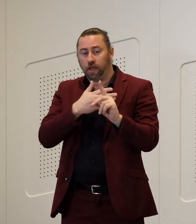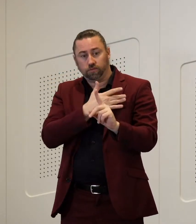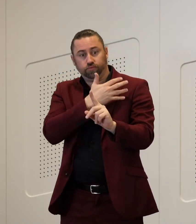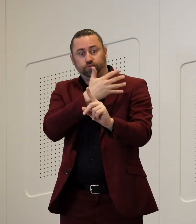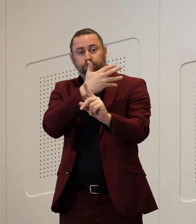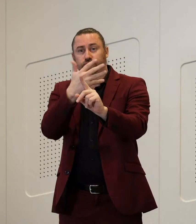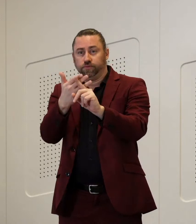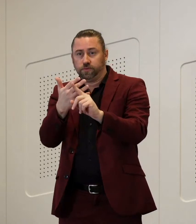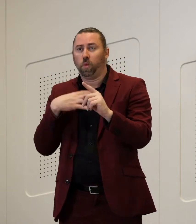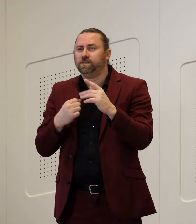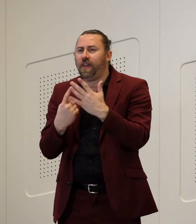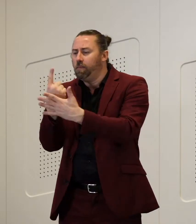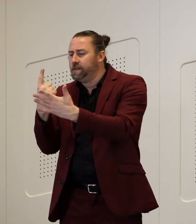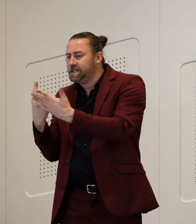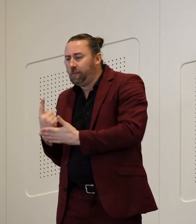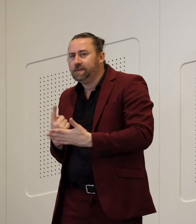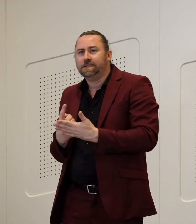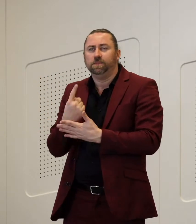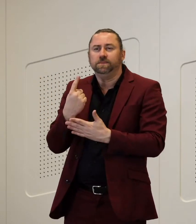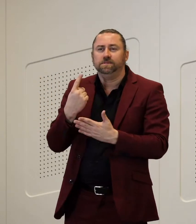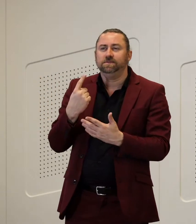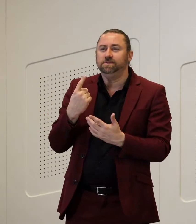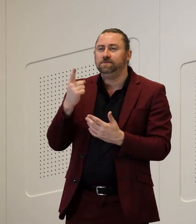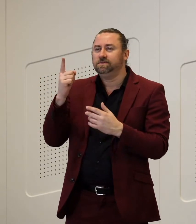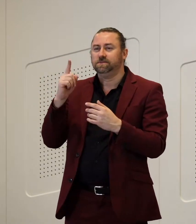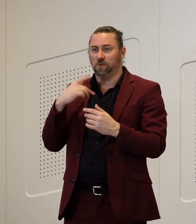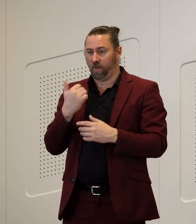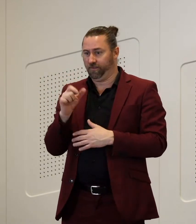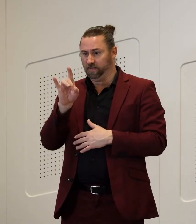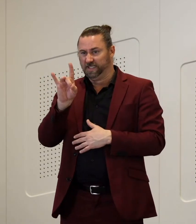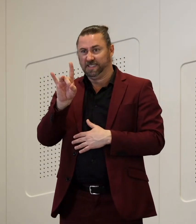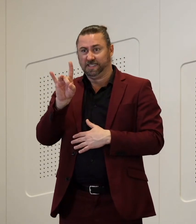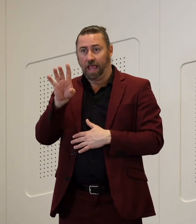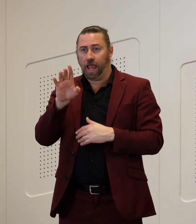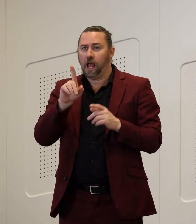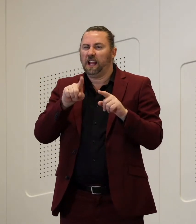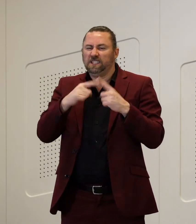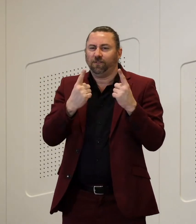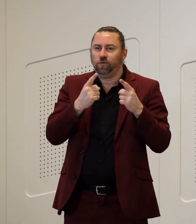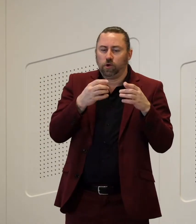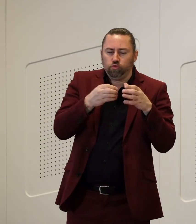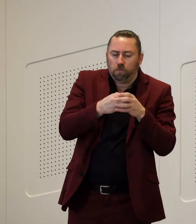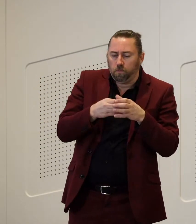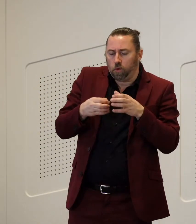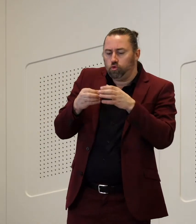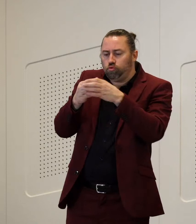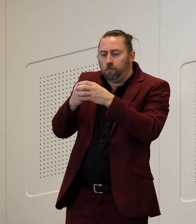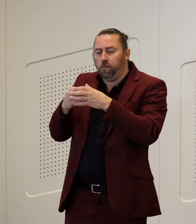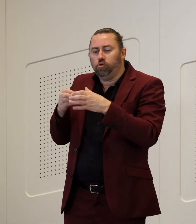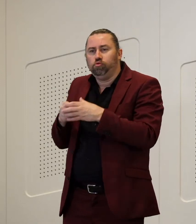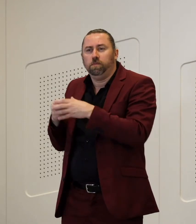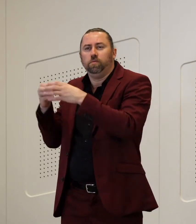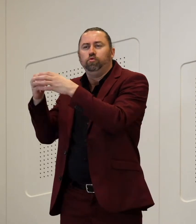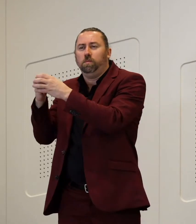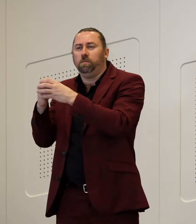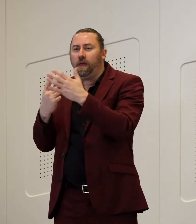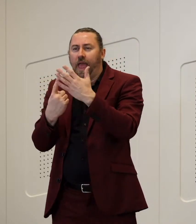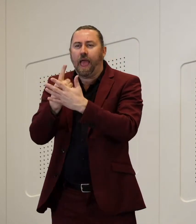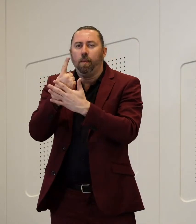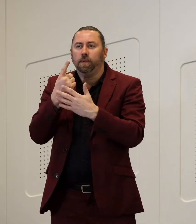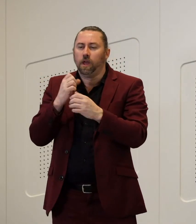because of all of our other outbreaks that have been going on. We're up to 10 outbreaks now in Queensland that are still active. So I'd be